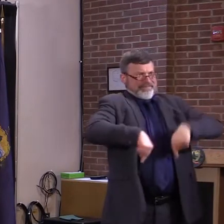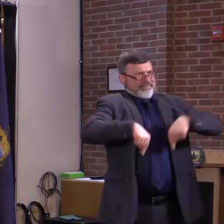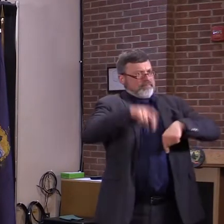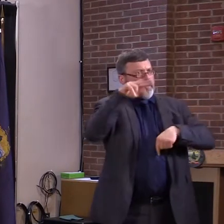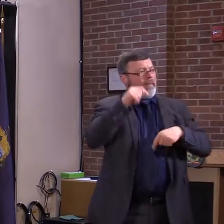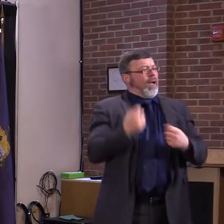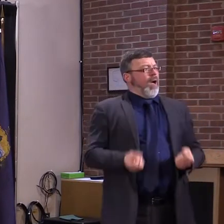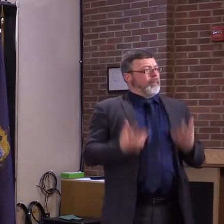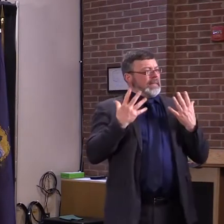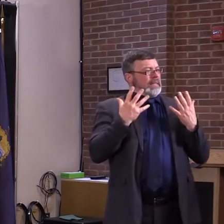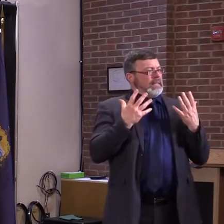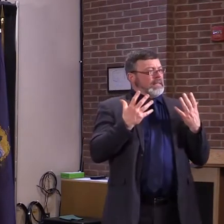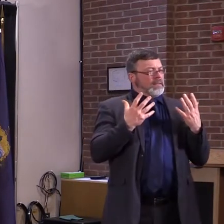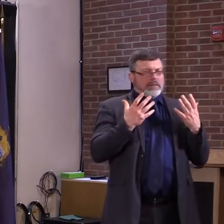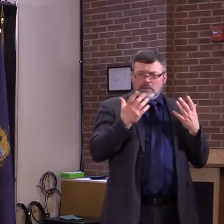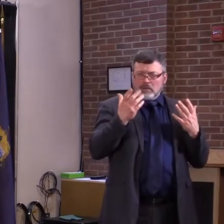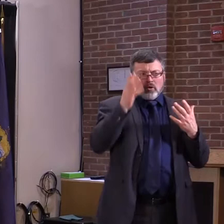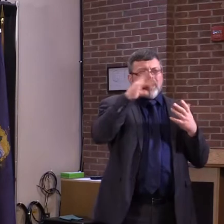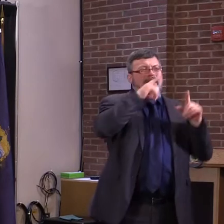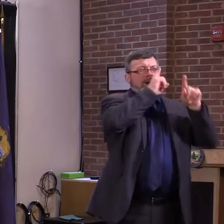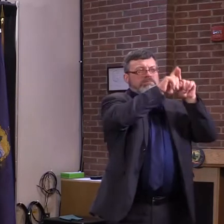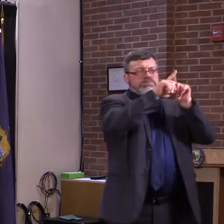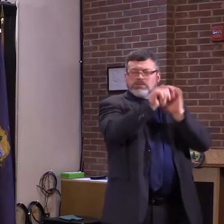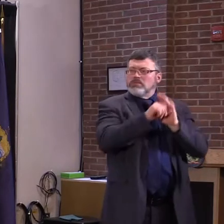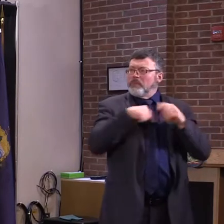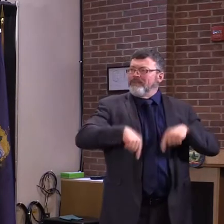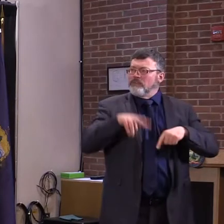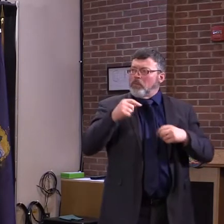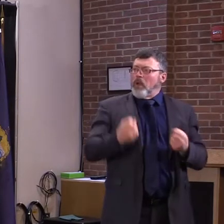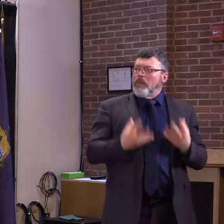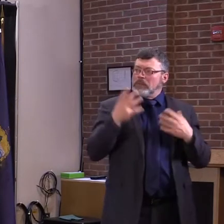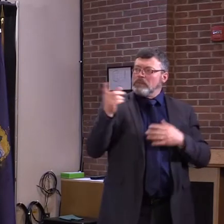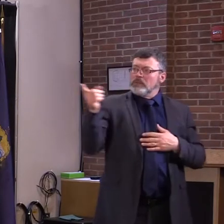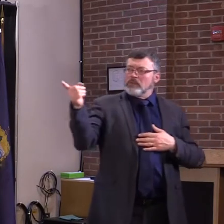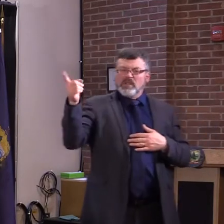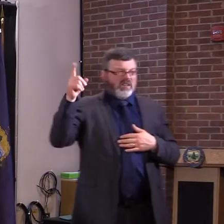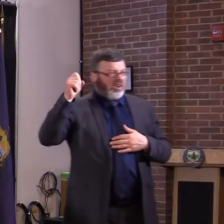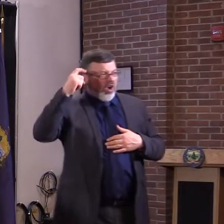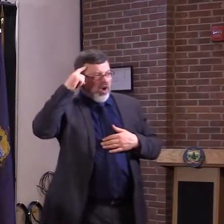Secretary Samuelson, do you have any of that information? But the masks that are coming?